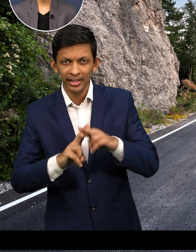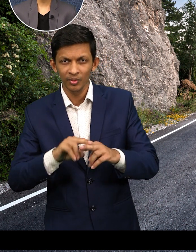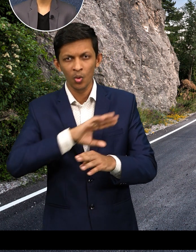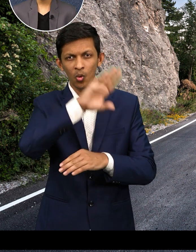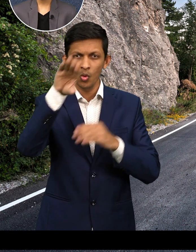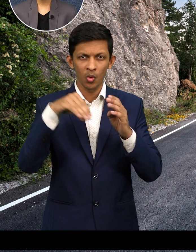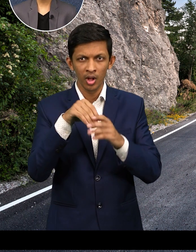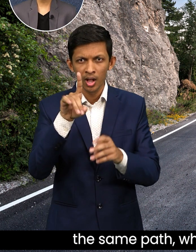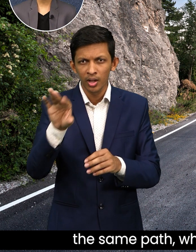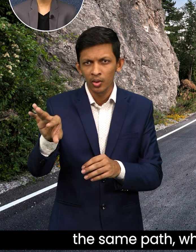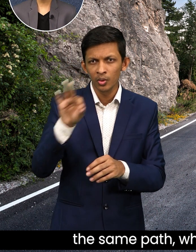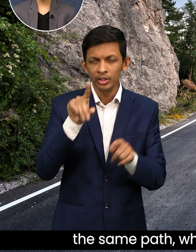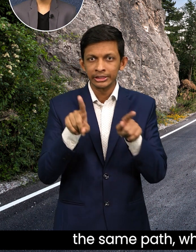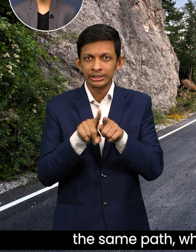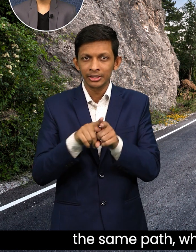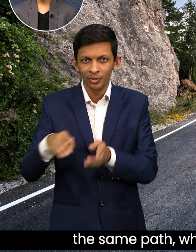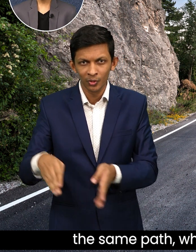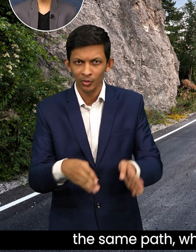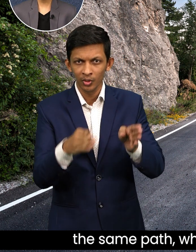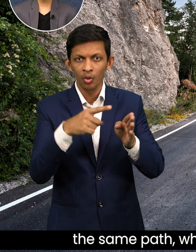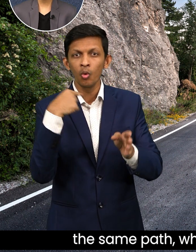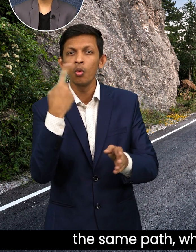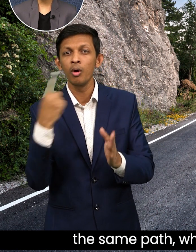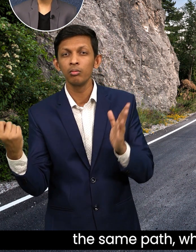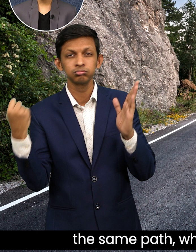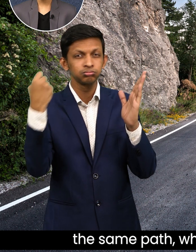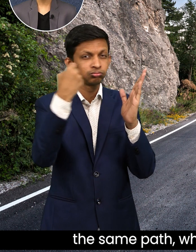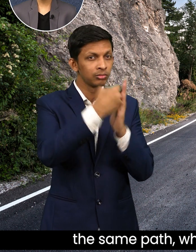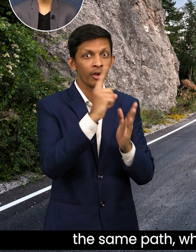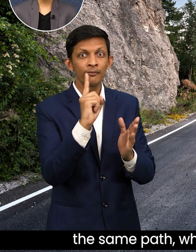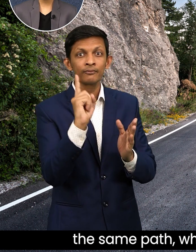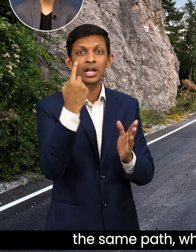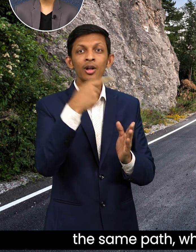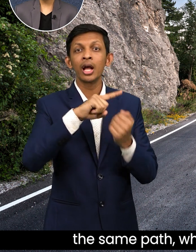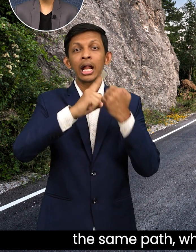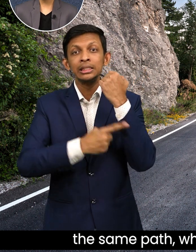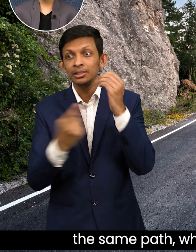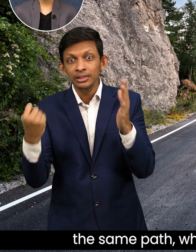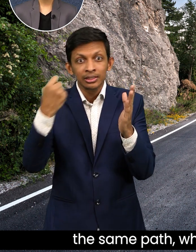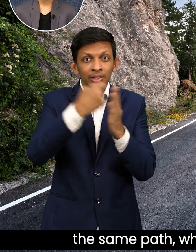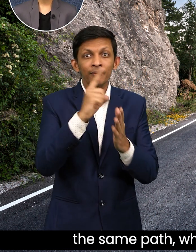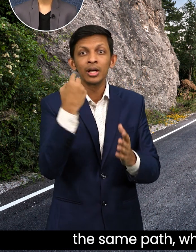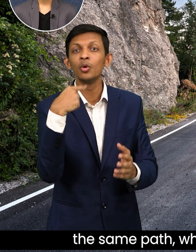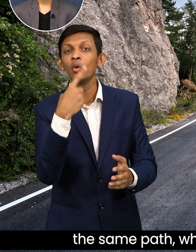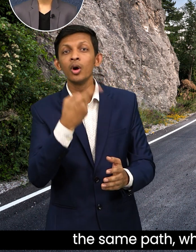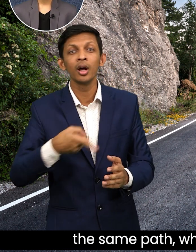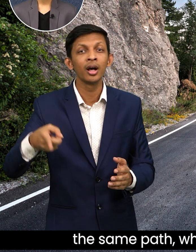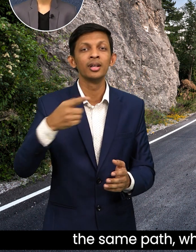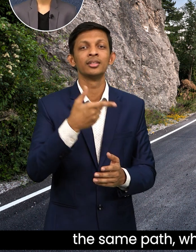If all of them choose the same path, who will reach first and who will reach last?